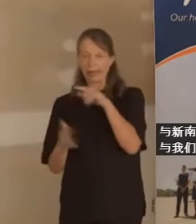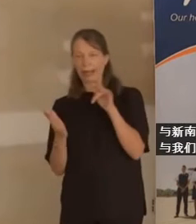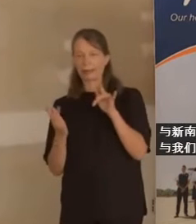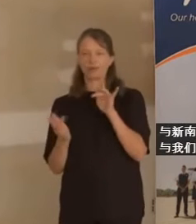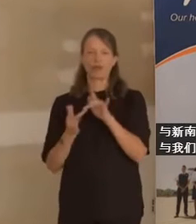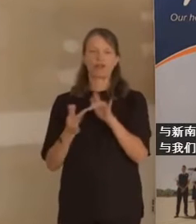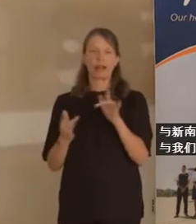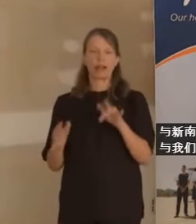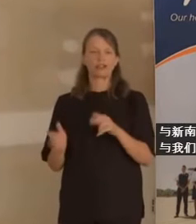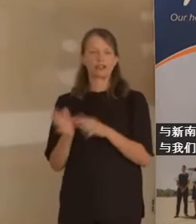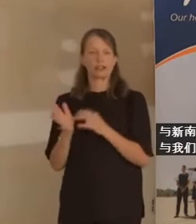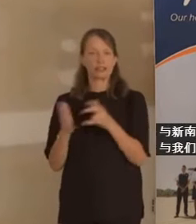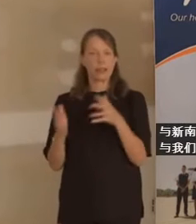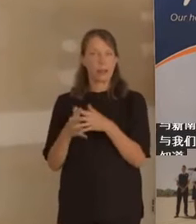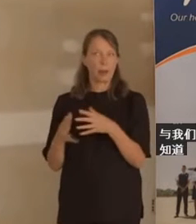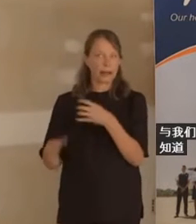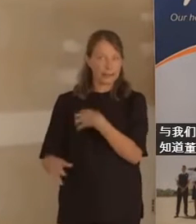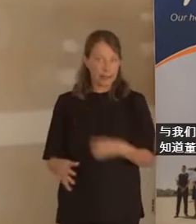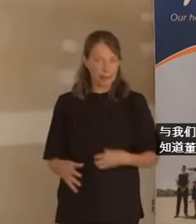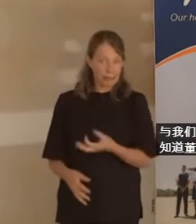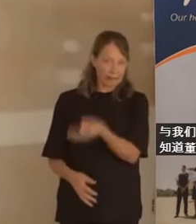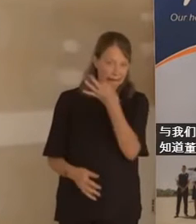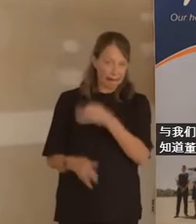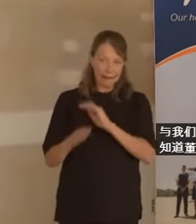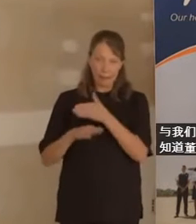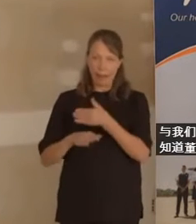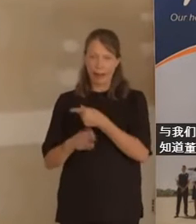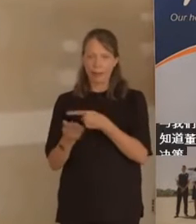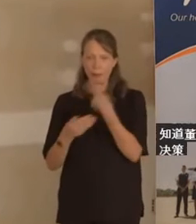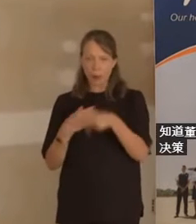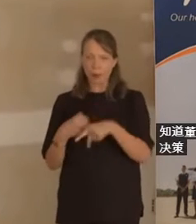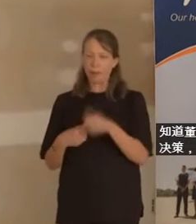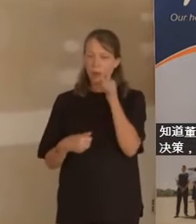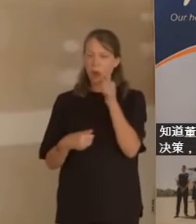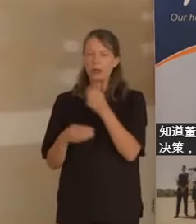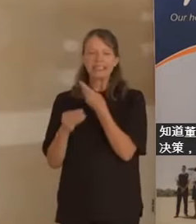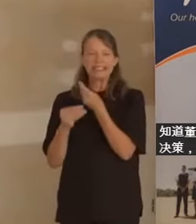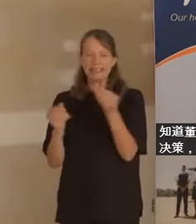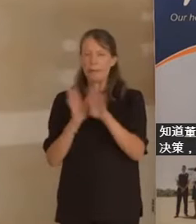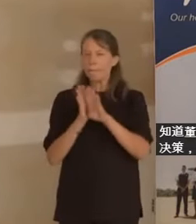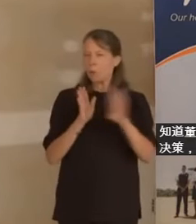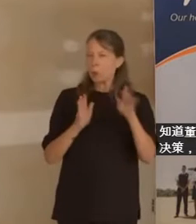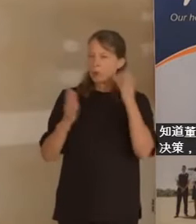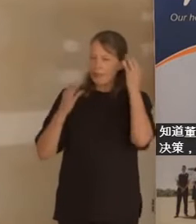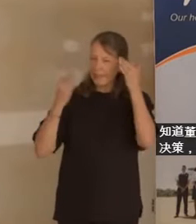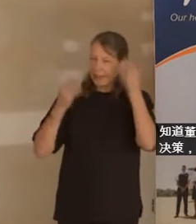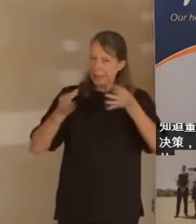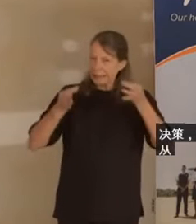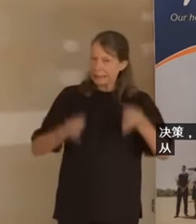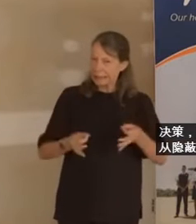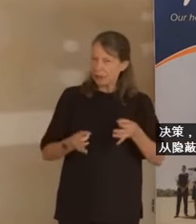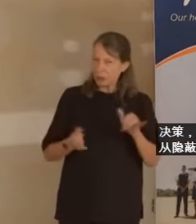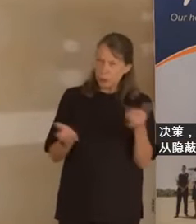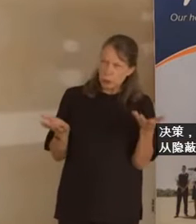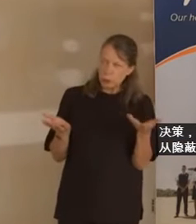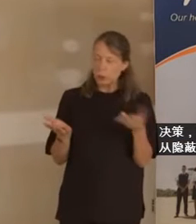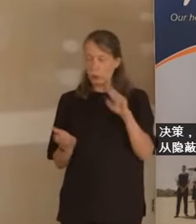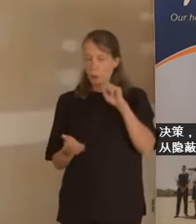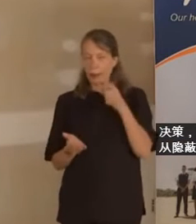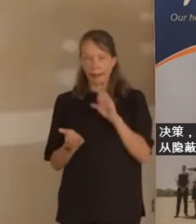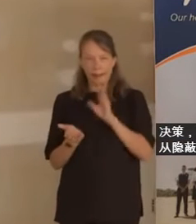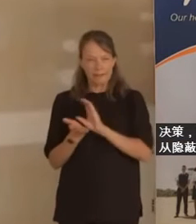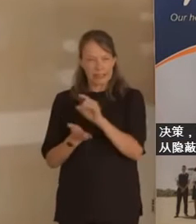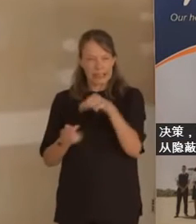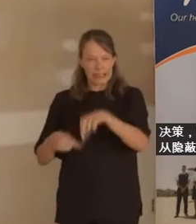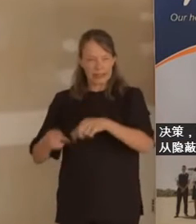about your expansion programs. We know boards are considering investment decisions right now as economies start to repair from the